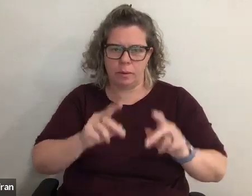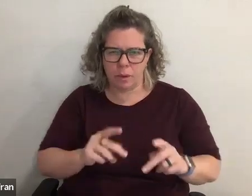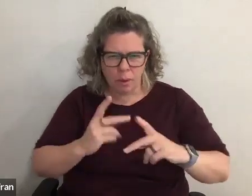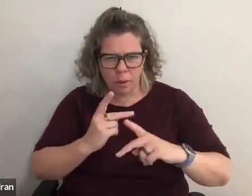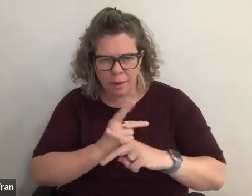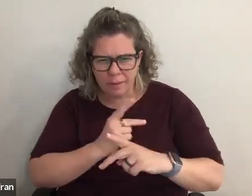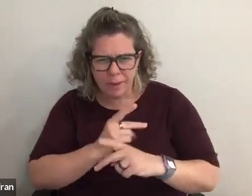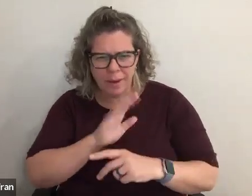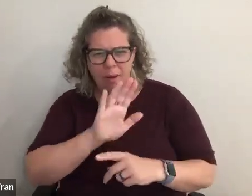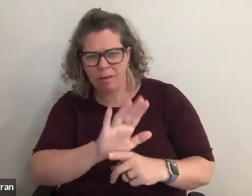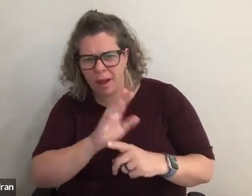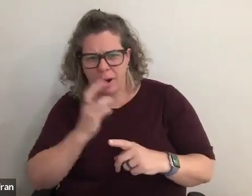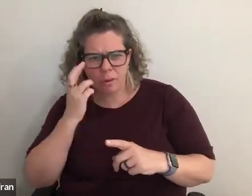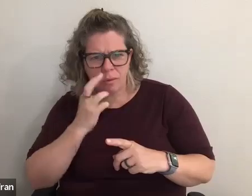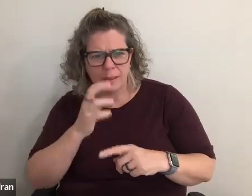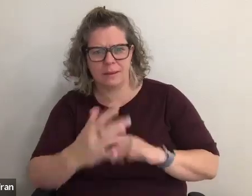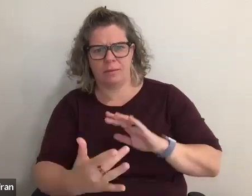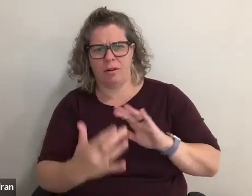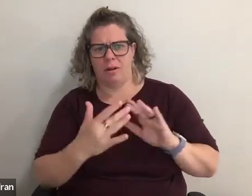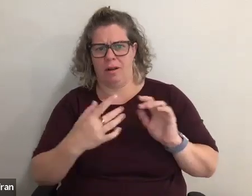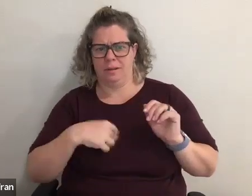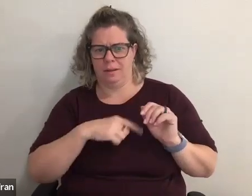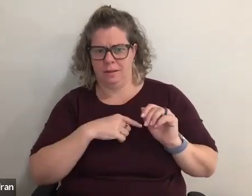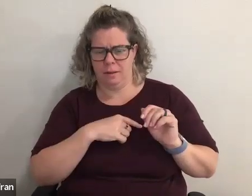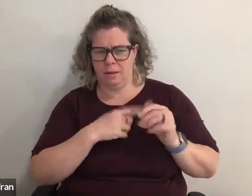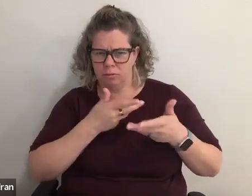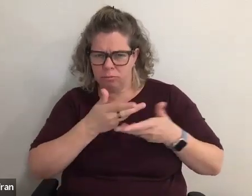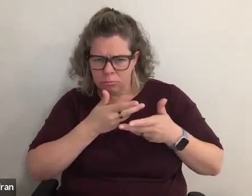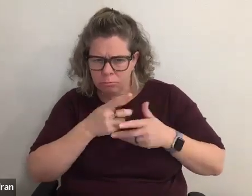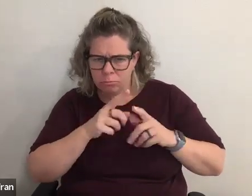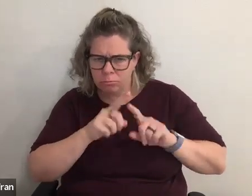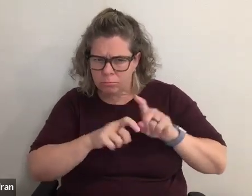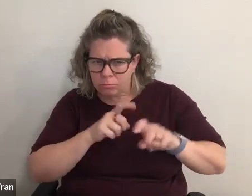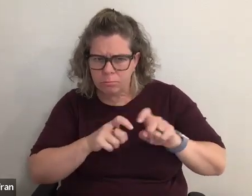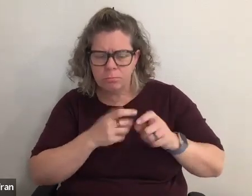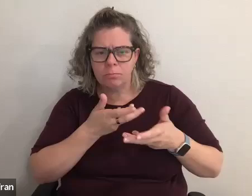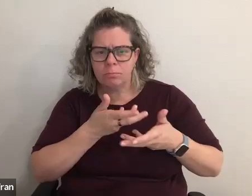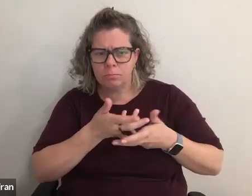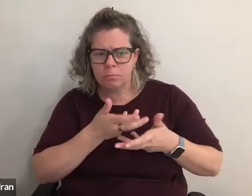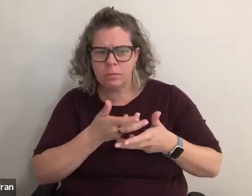figure out what are their reasons for calling and start to look for